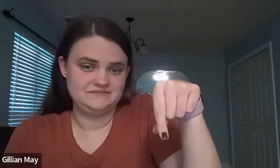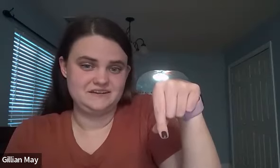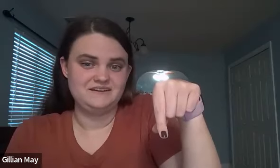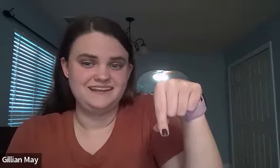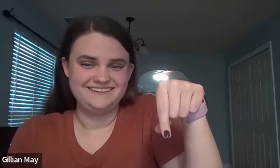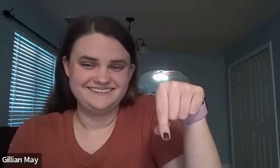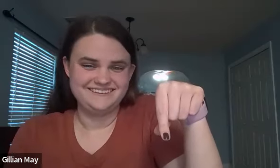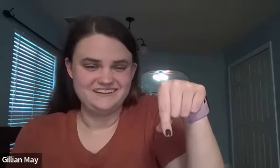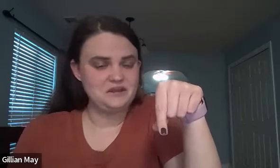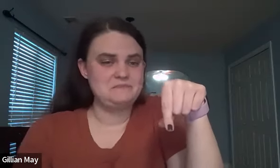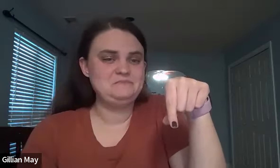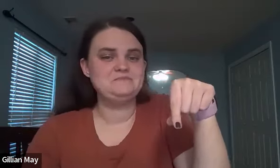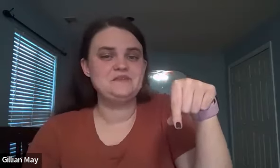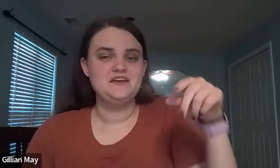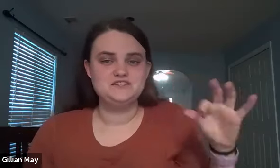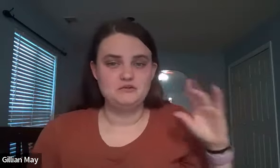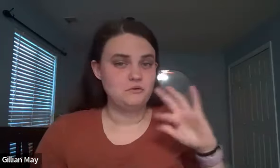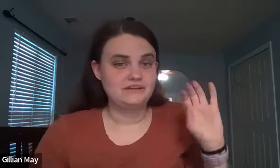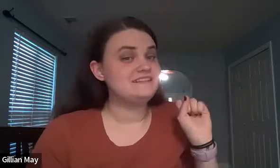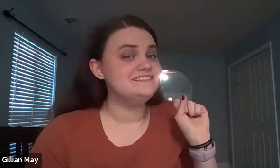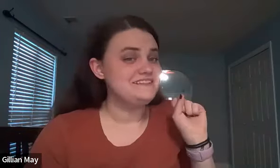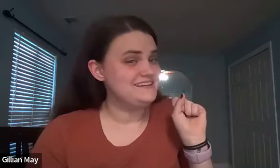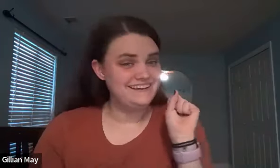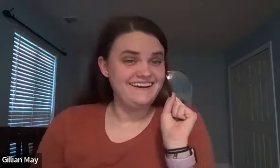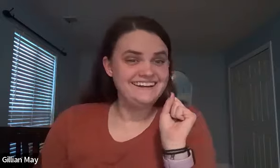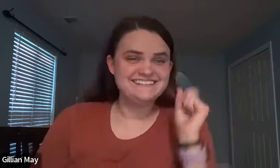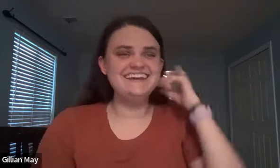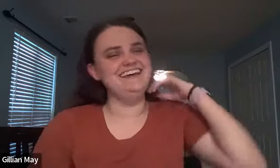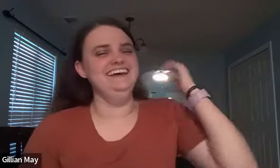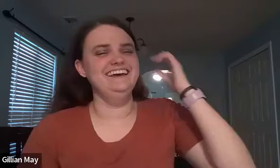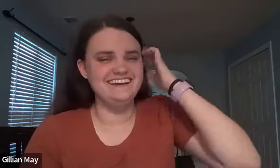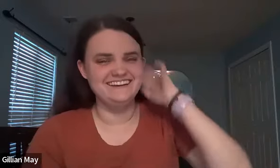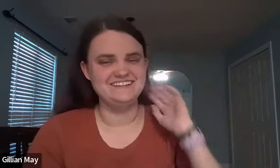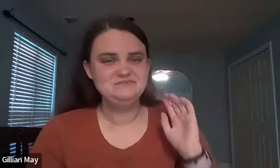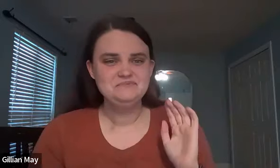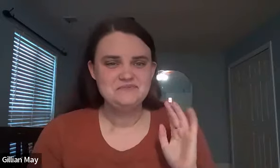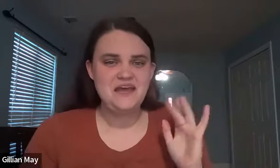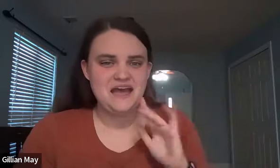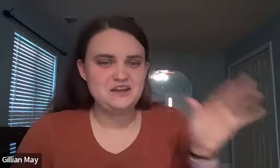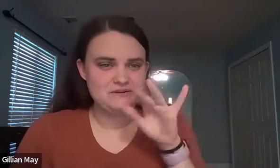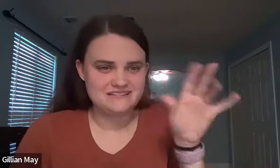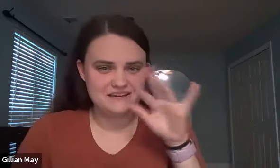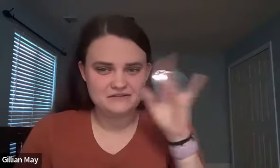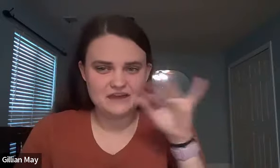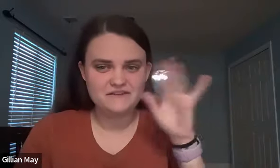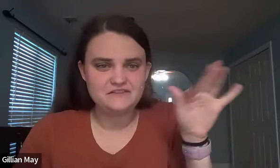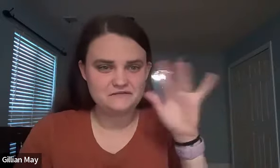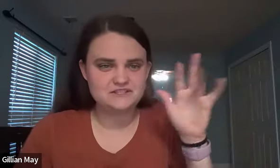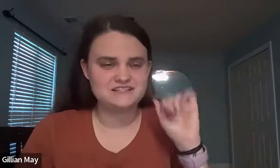All right, good. Okay. So we're getting to the end, guys. I know it's like, I feel like the first class is